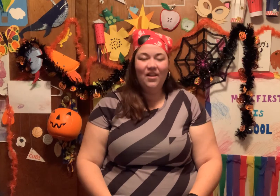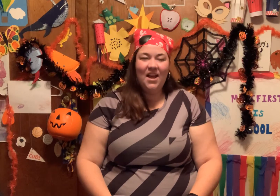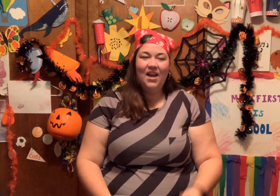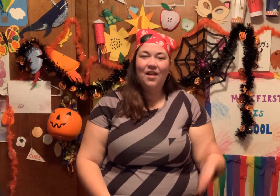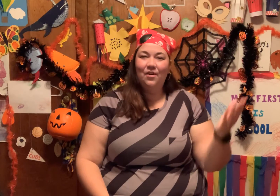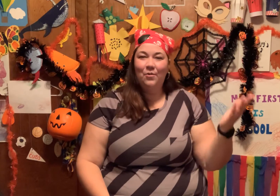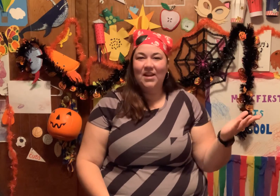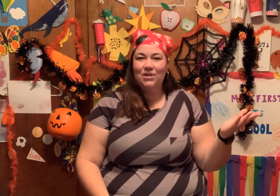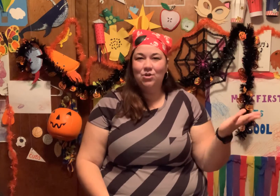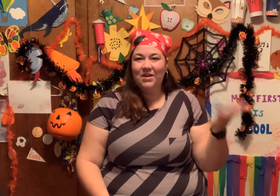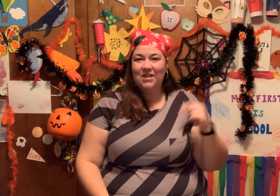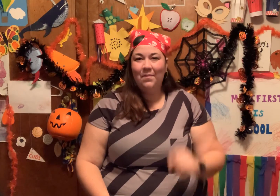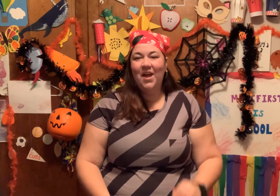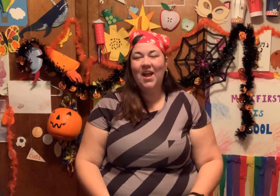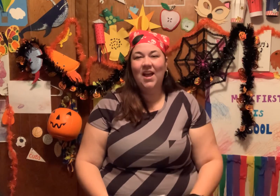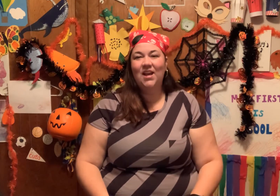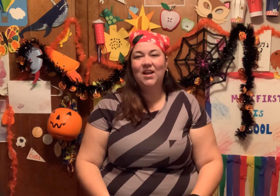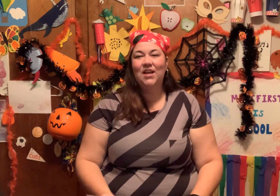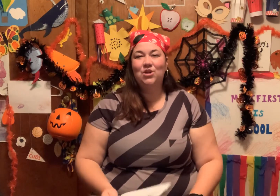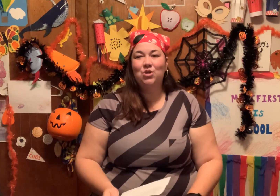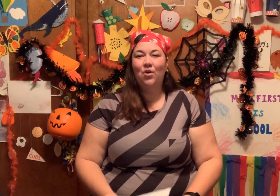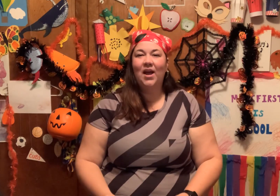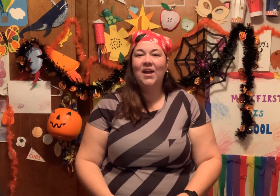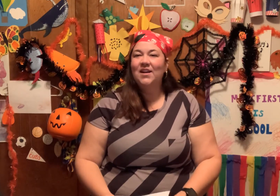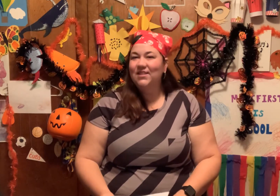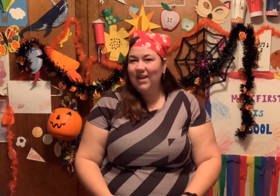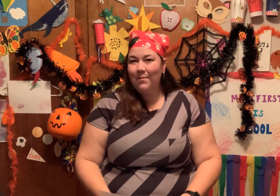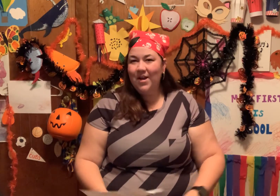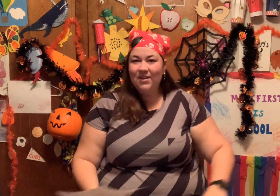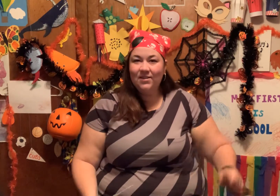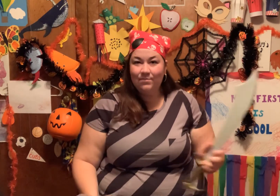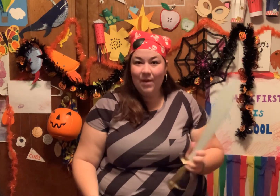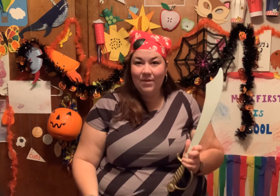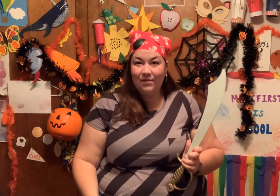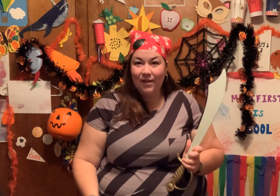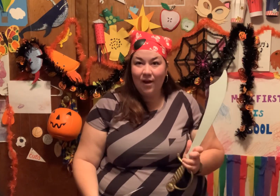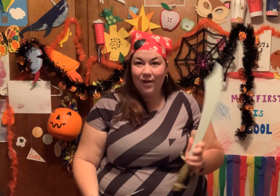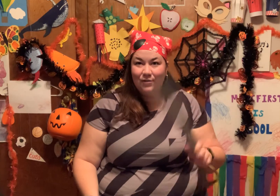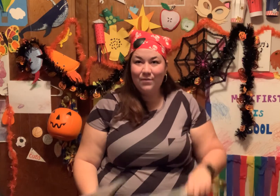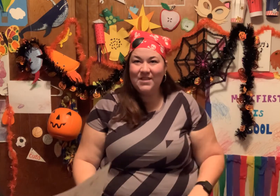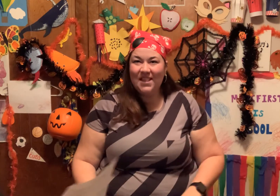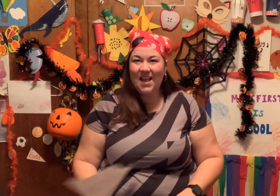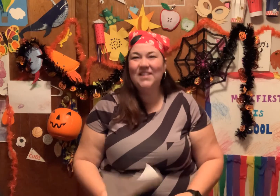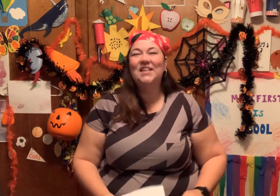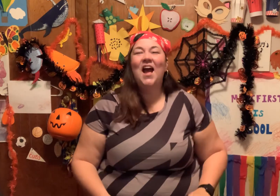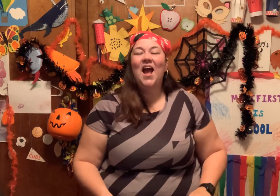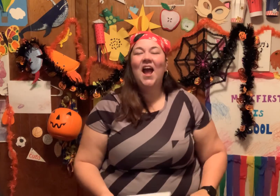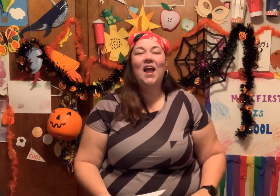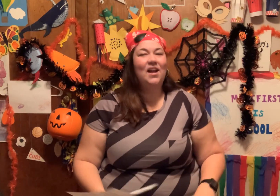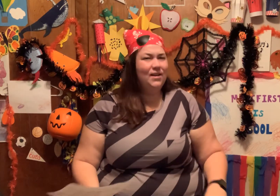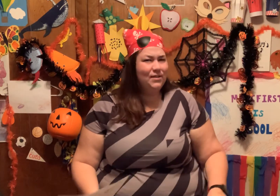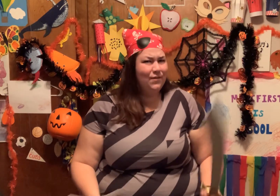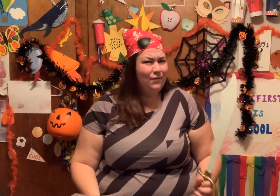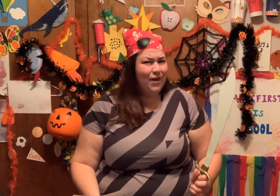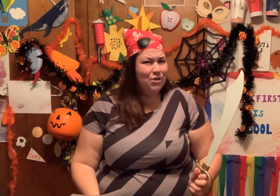holiday that we get to dress up and enjoy some maybe silly costumes and things and some fun